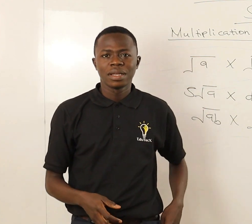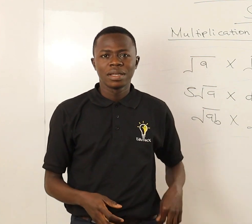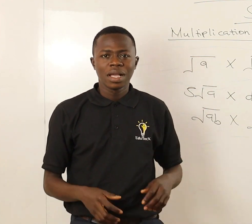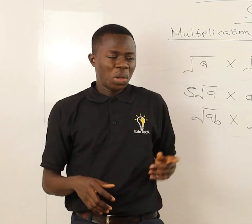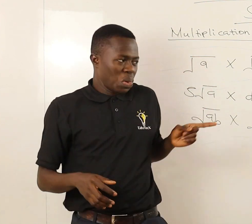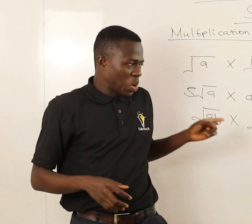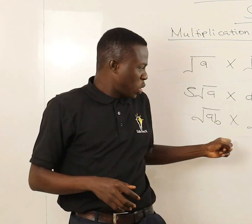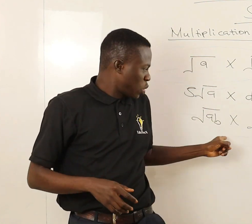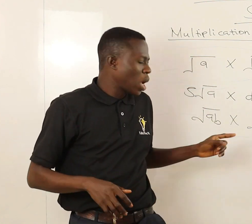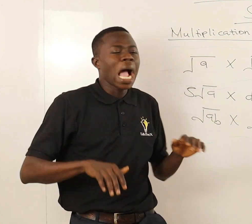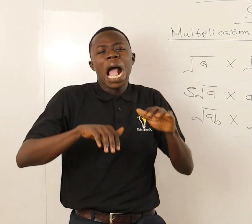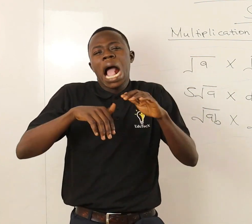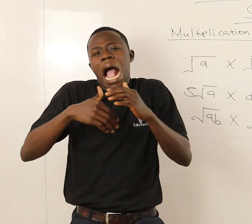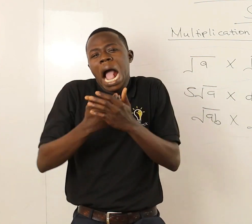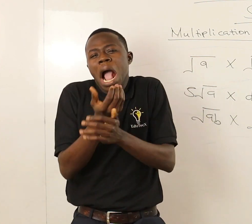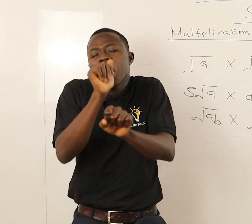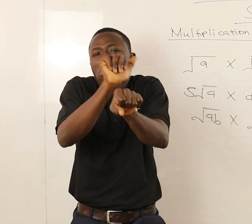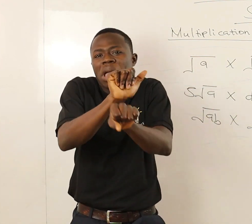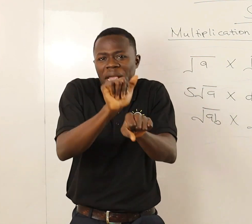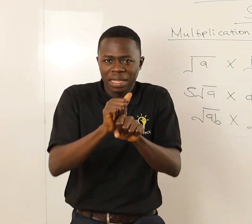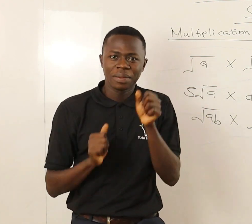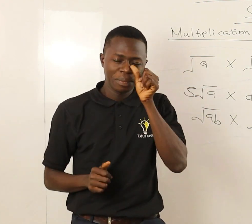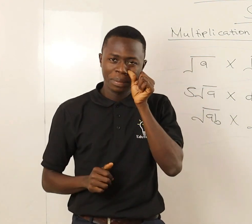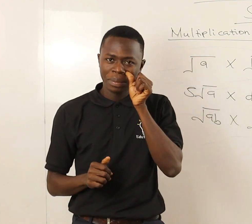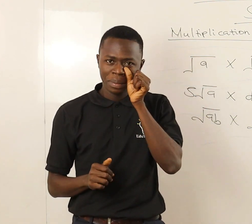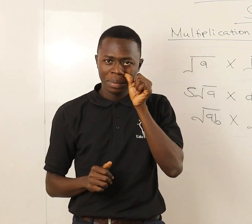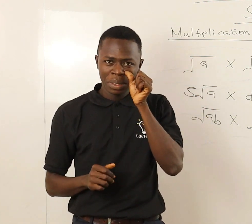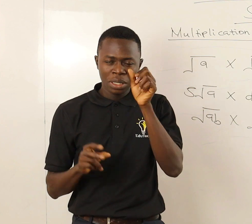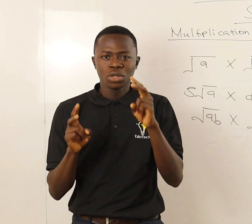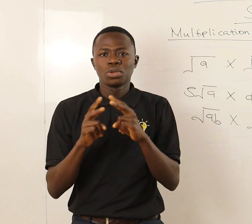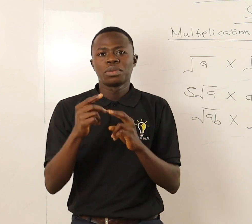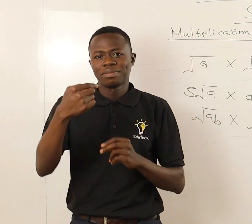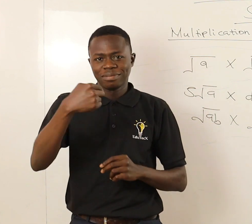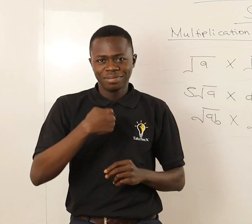How do you solve this one as well? If you notice, all of them involve multiplication.